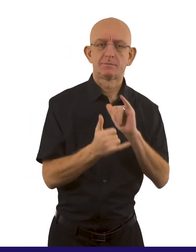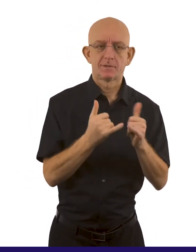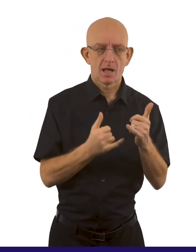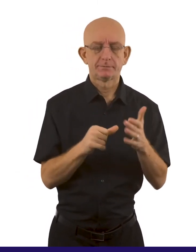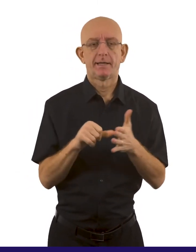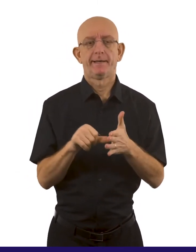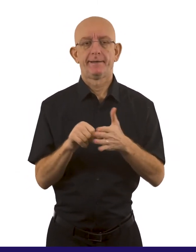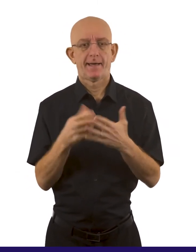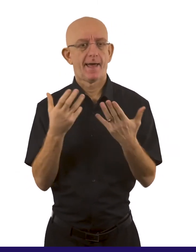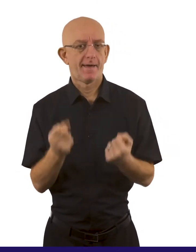sometimes,